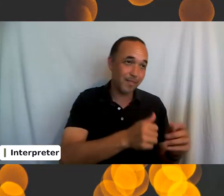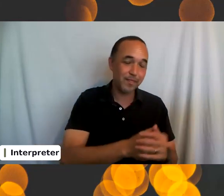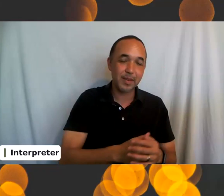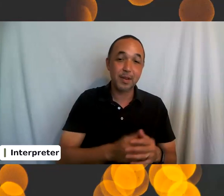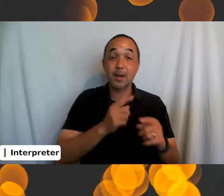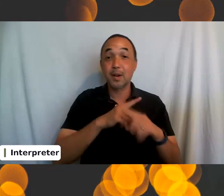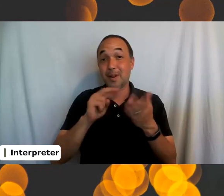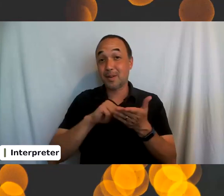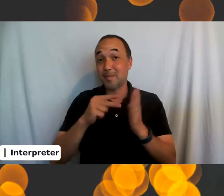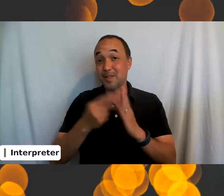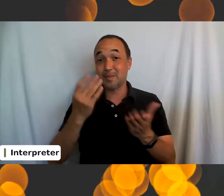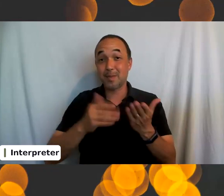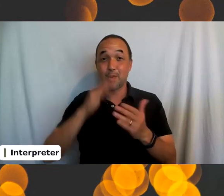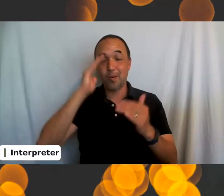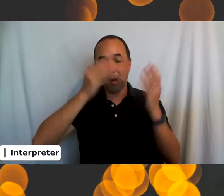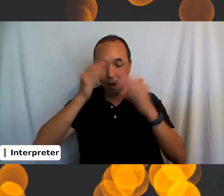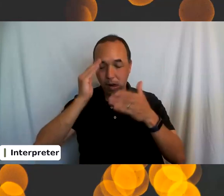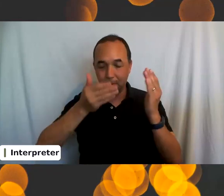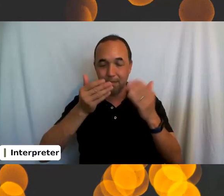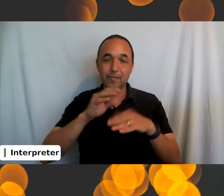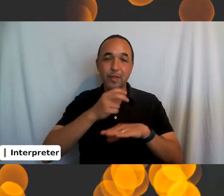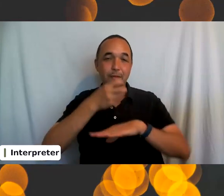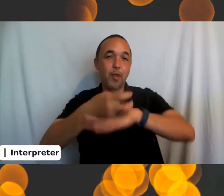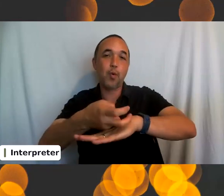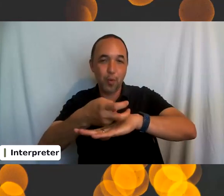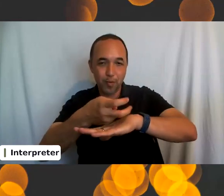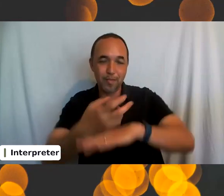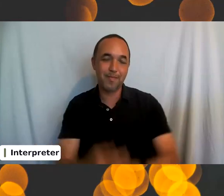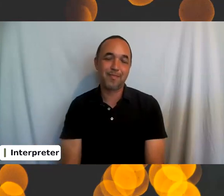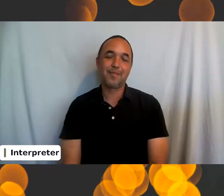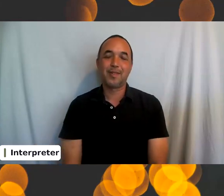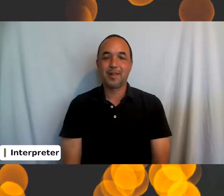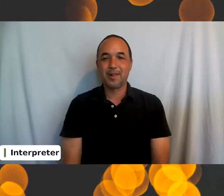3 a.m. because you just can't help yourself. Speaking from experience.